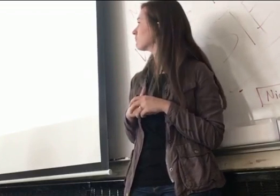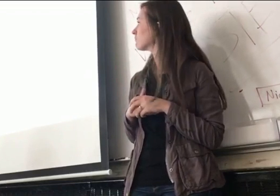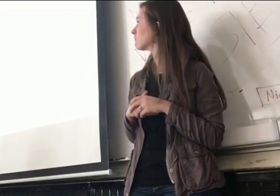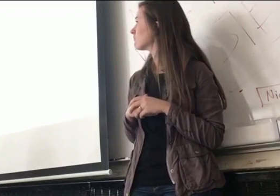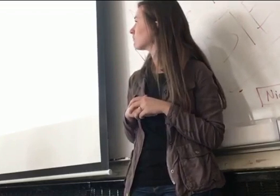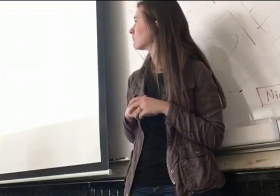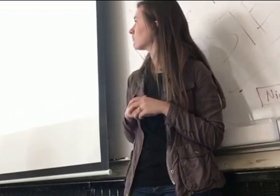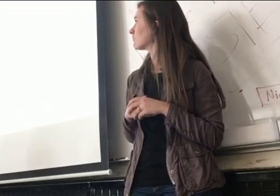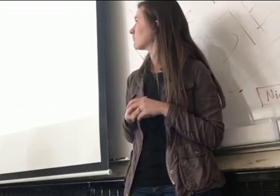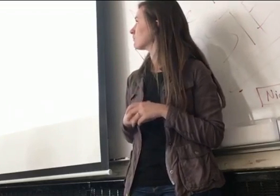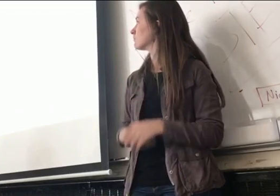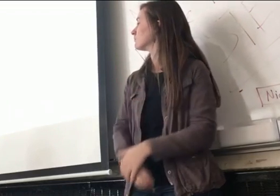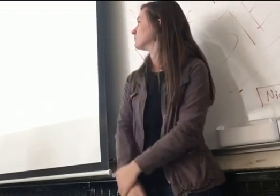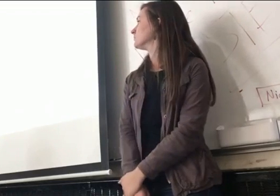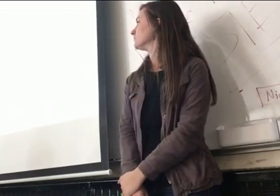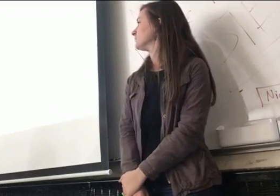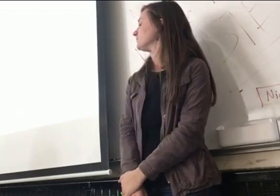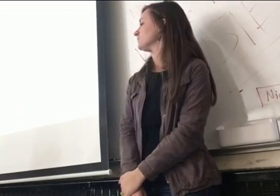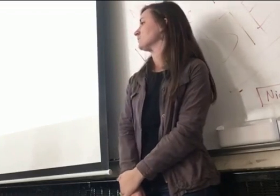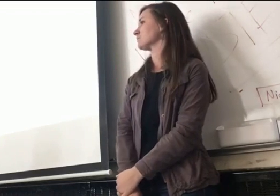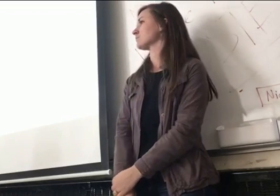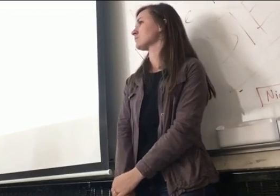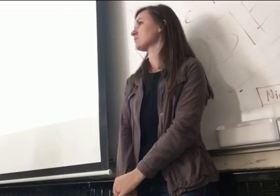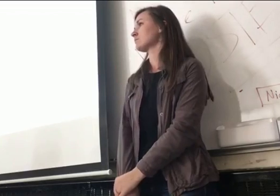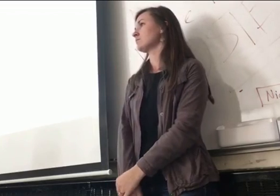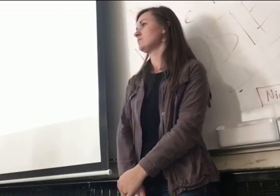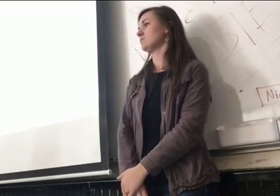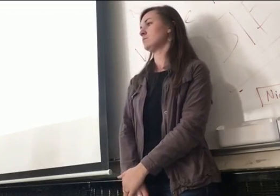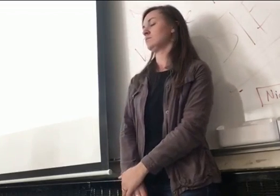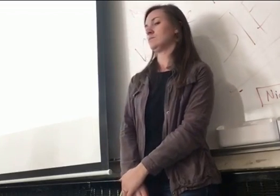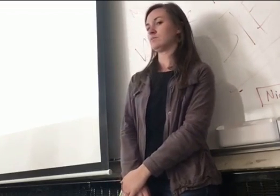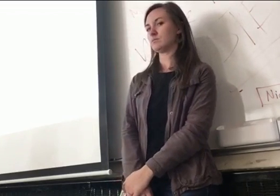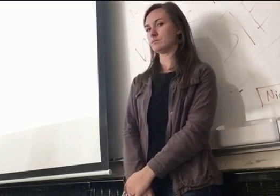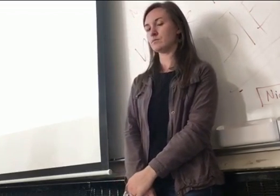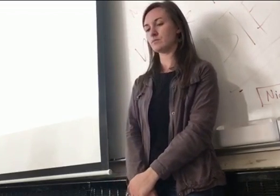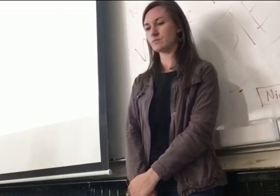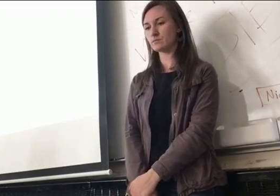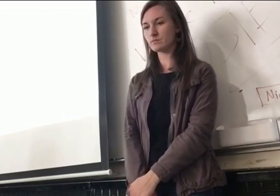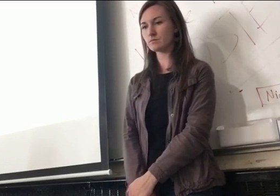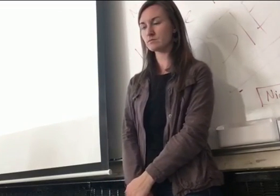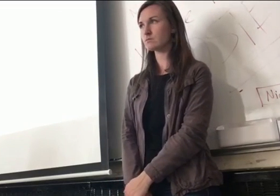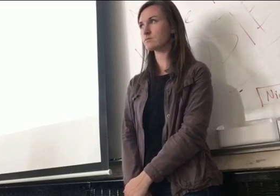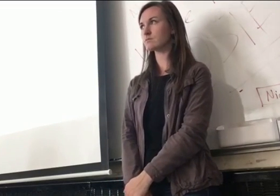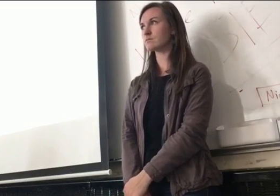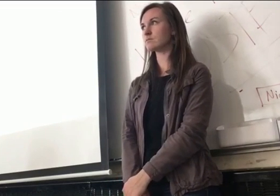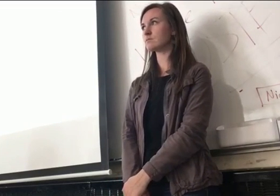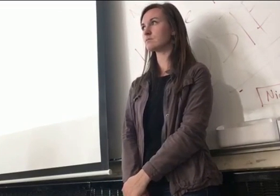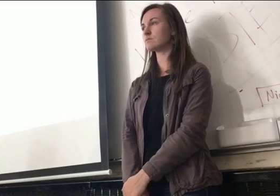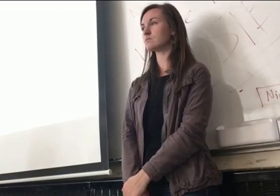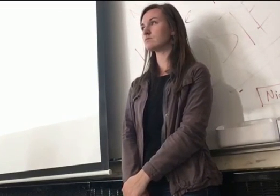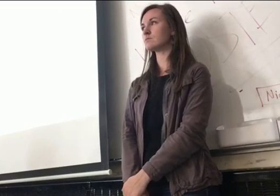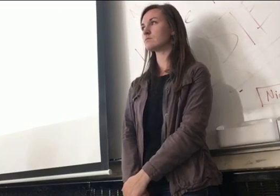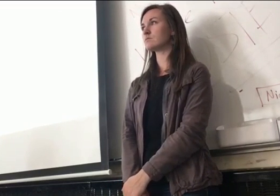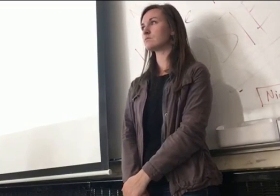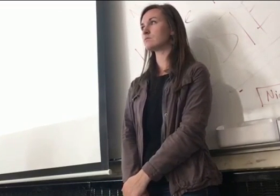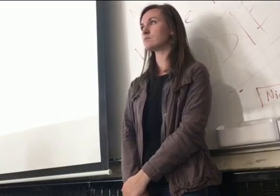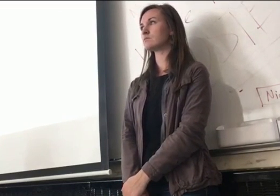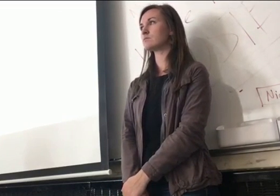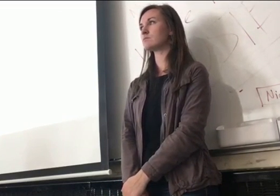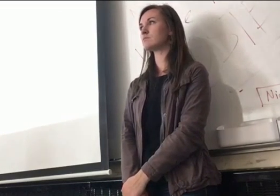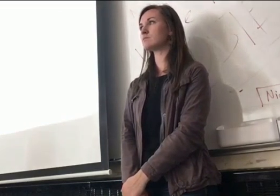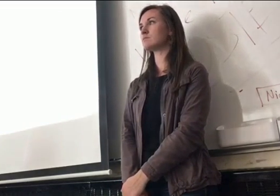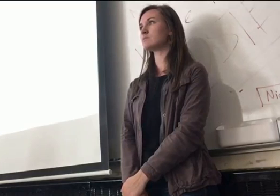with the loathsomeness of the stench and crying together, I became so sick and low that I was not able to eat, nor had I the least desire to